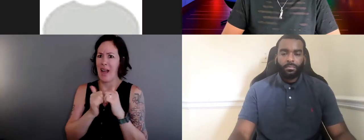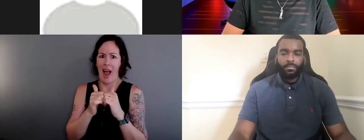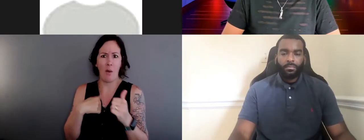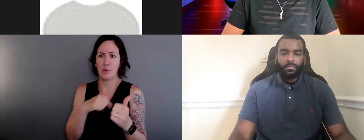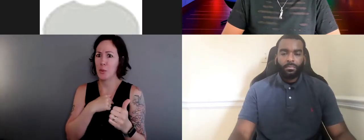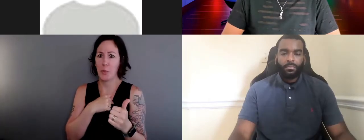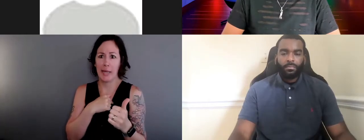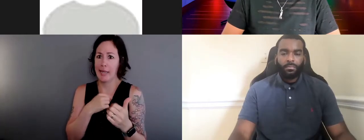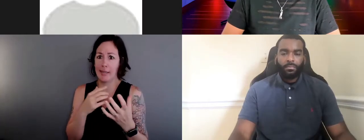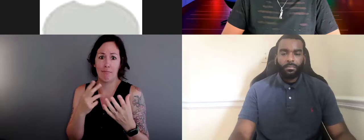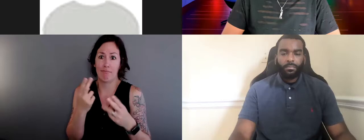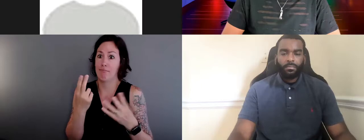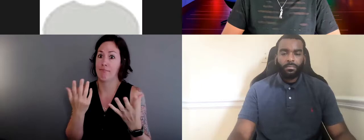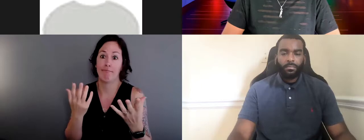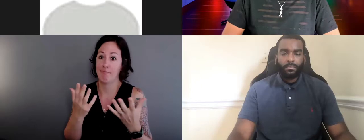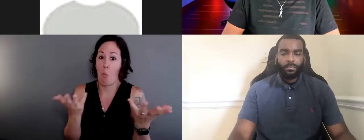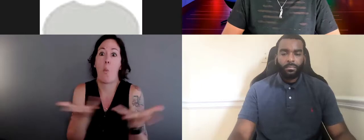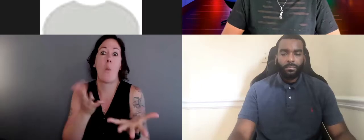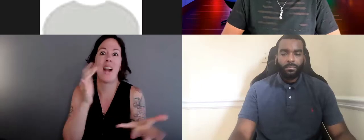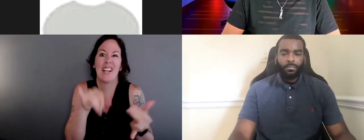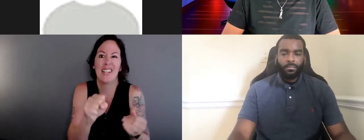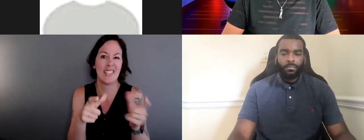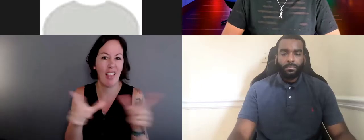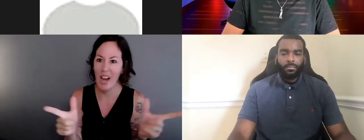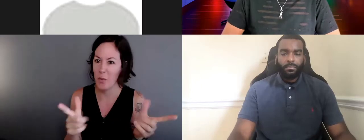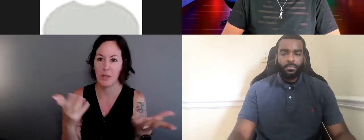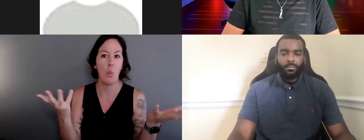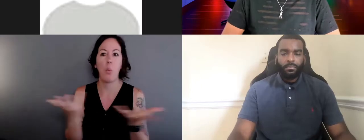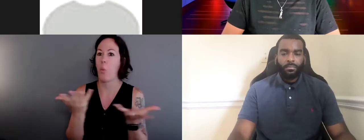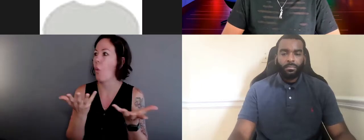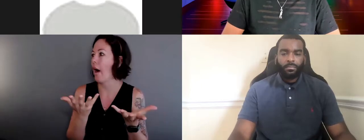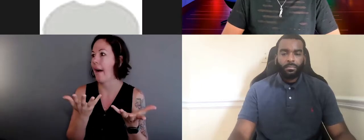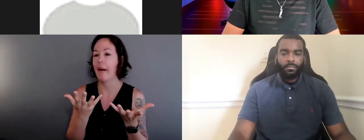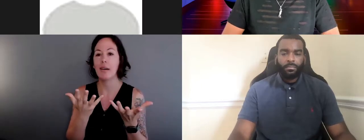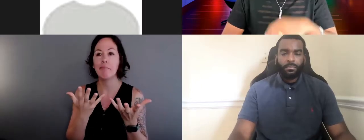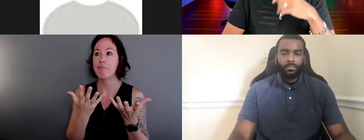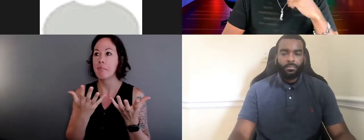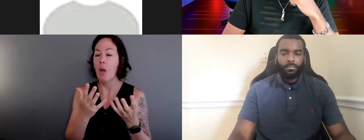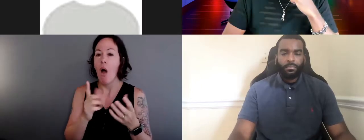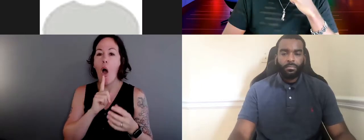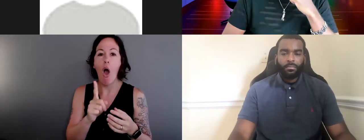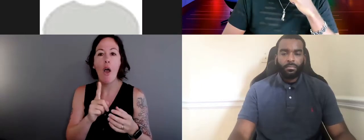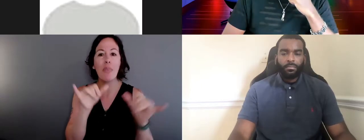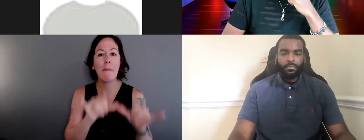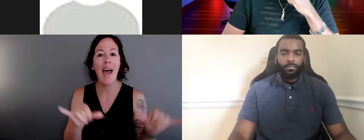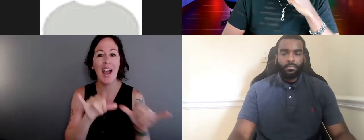the study of all languages and human language and, what that is